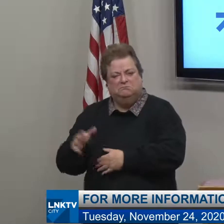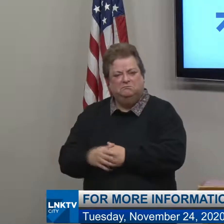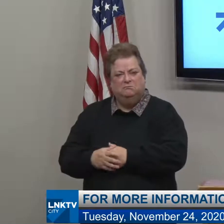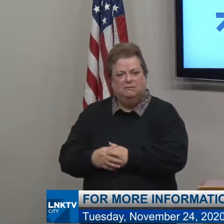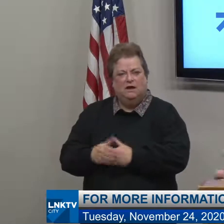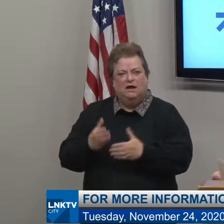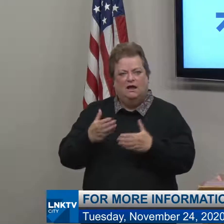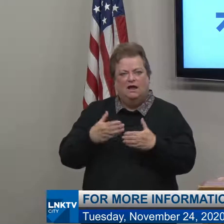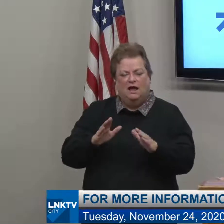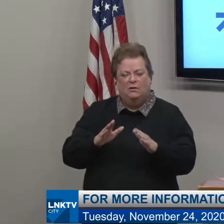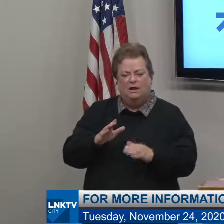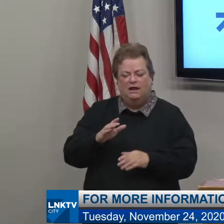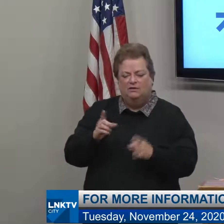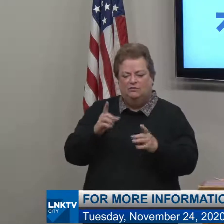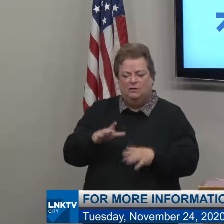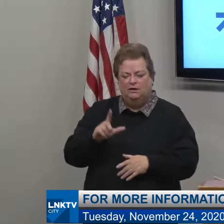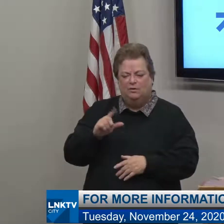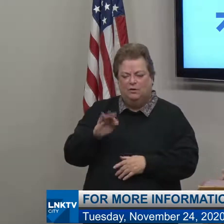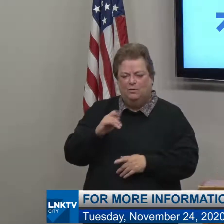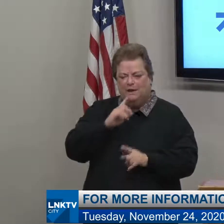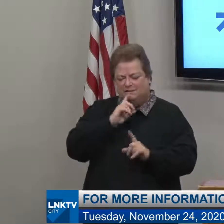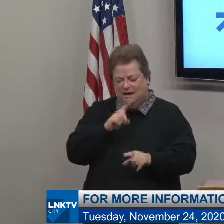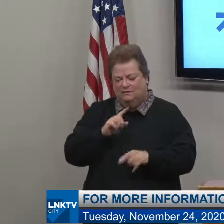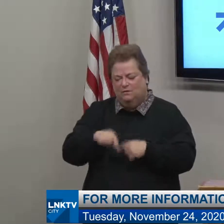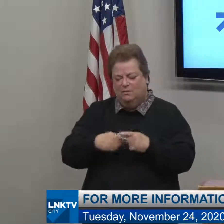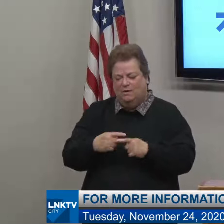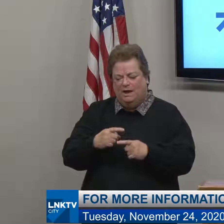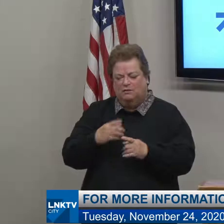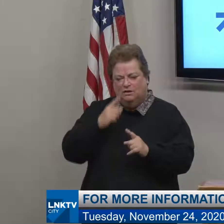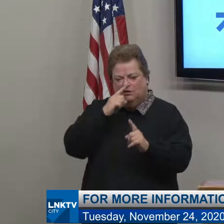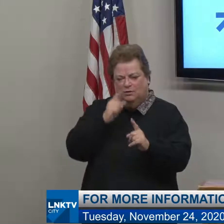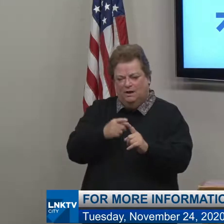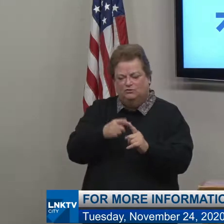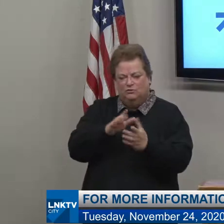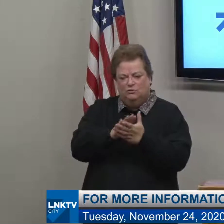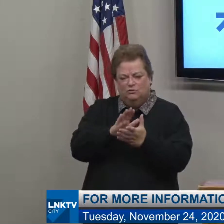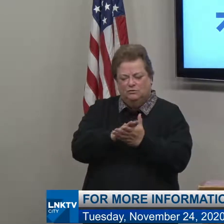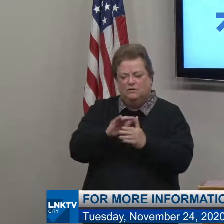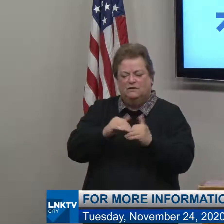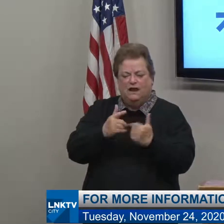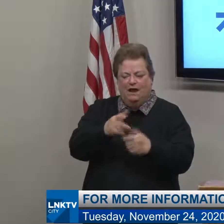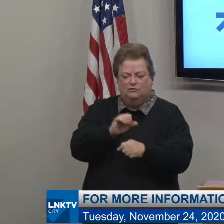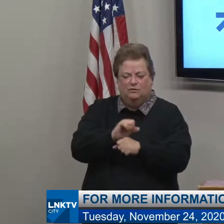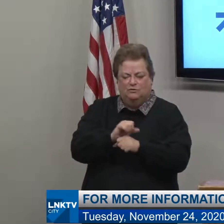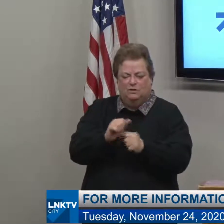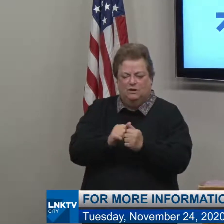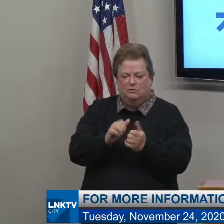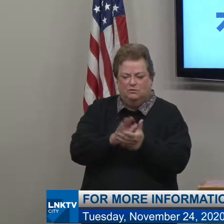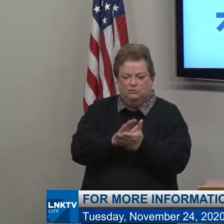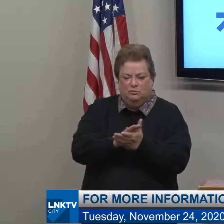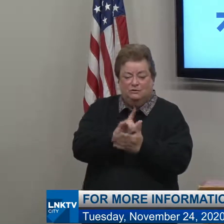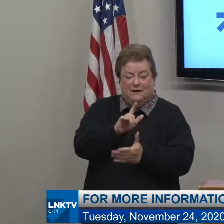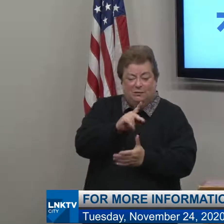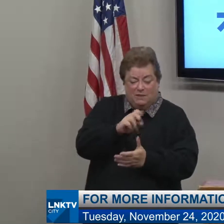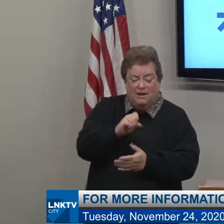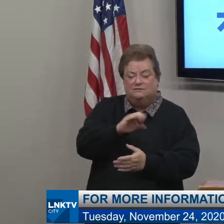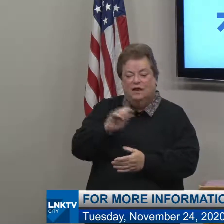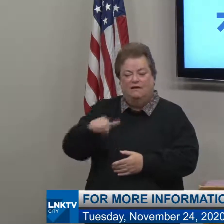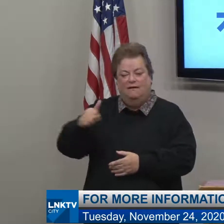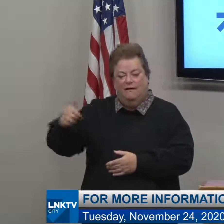I'll let Director Lopez speak more to the question of schools and her work with schools, not just LPS, but throughout the county.